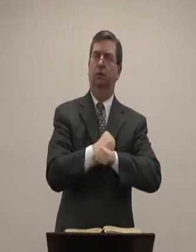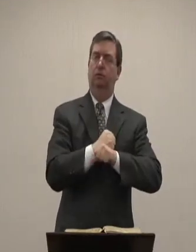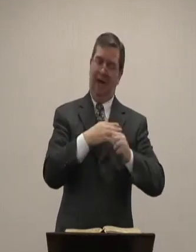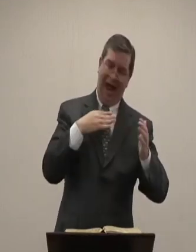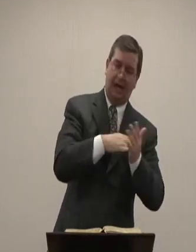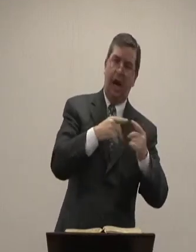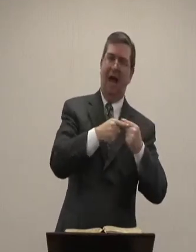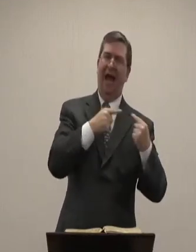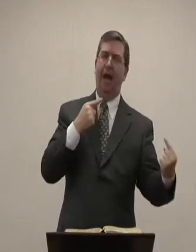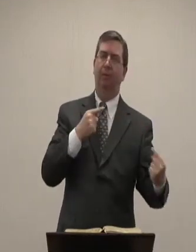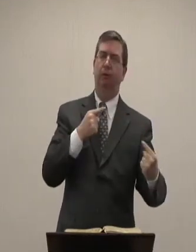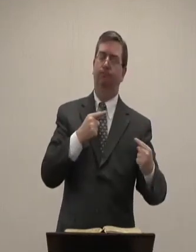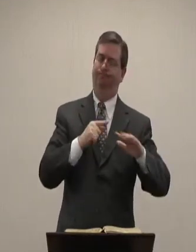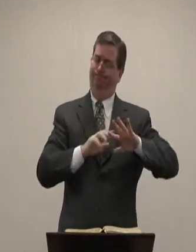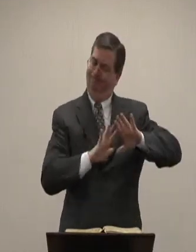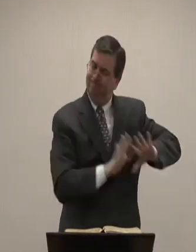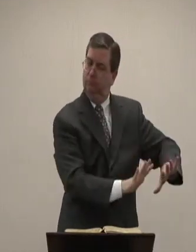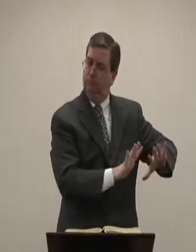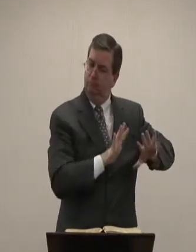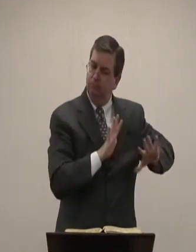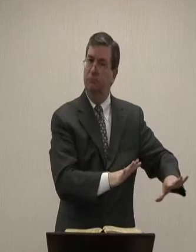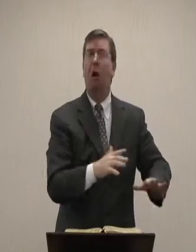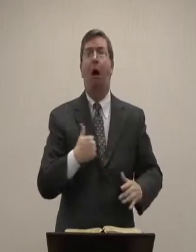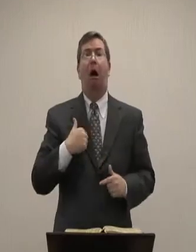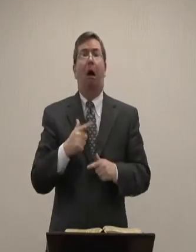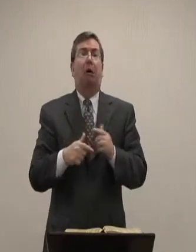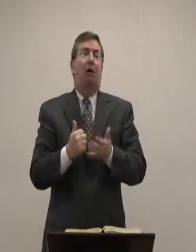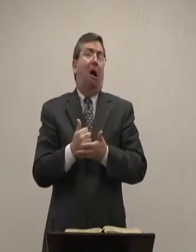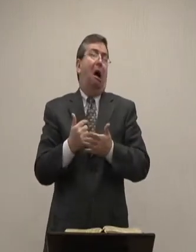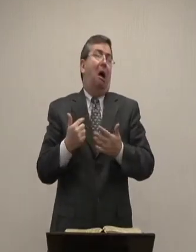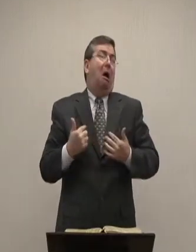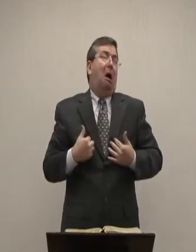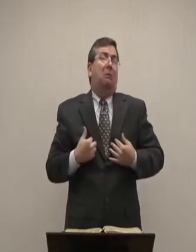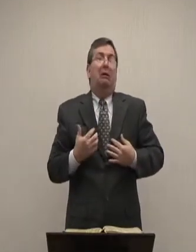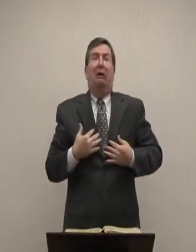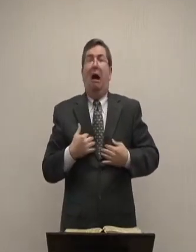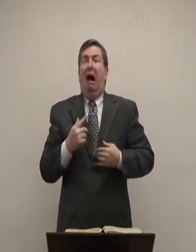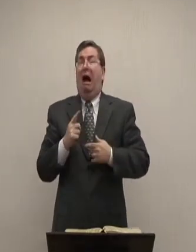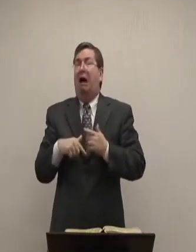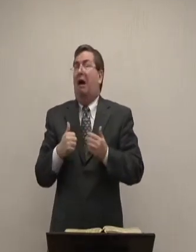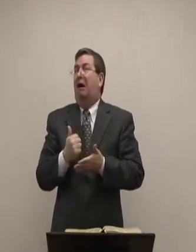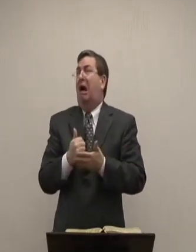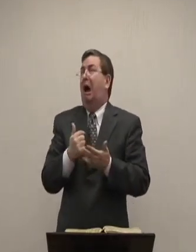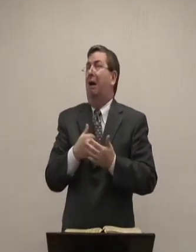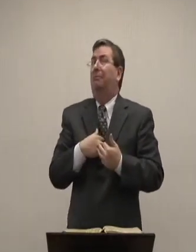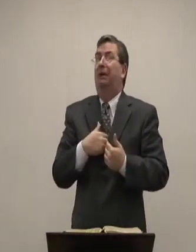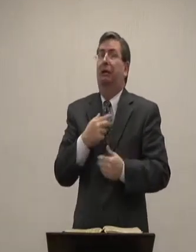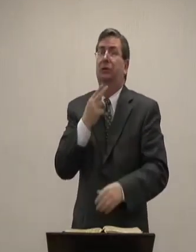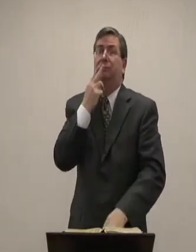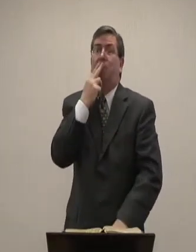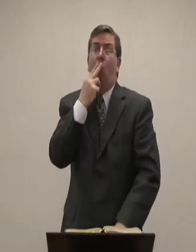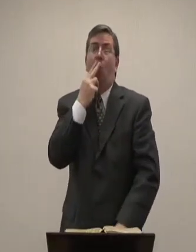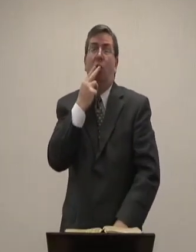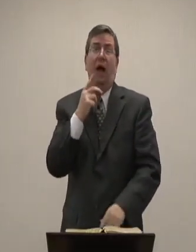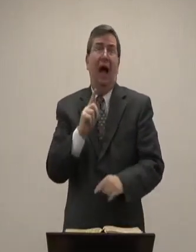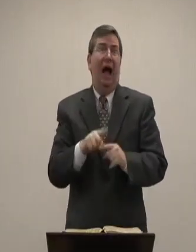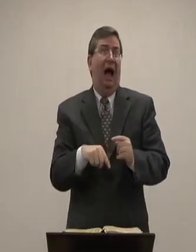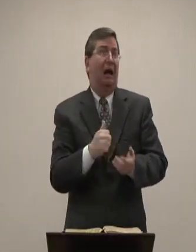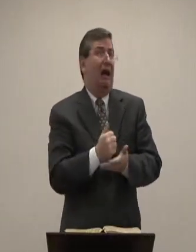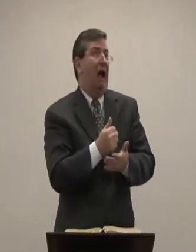You must fight. You must fight against that enemy. You must push away from the enemy. Now, sometimes you say, I can't